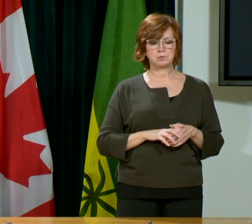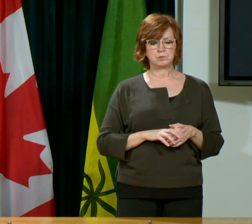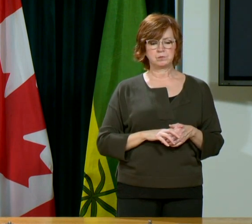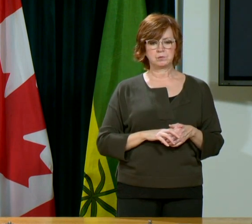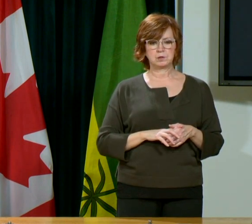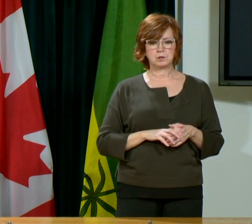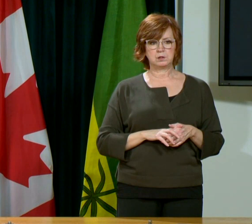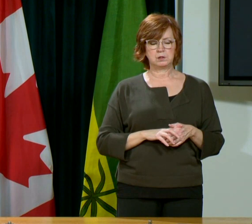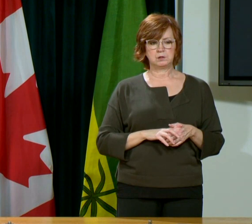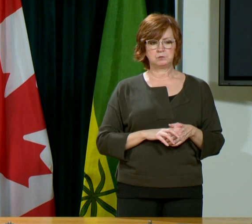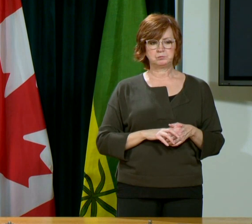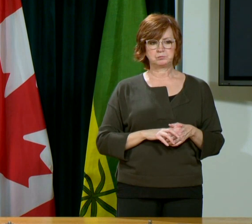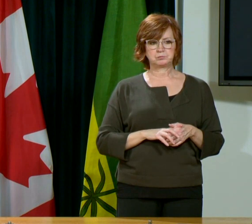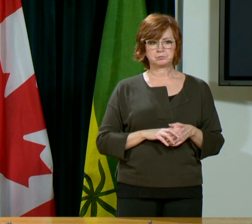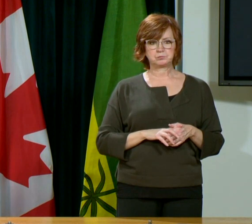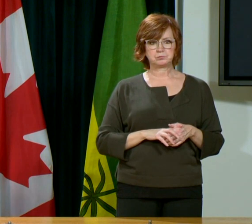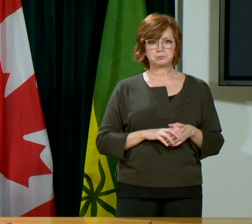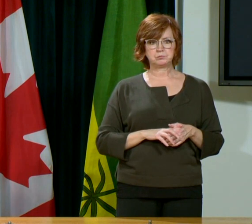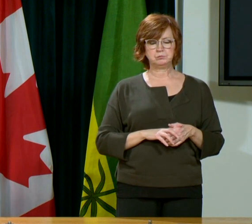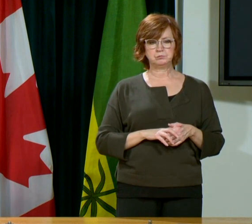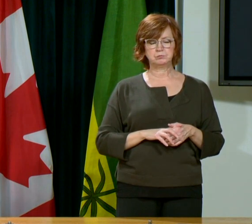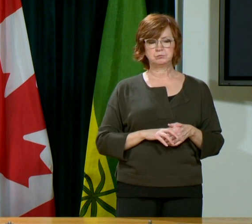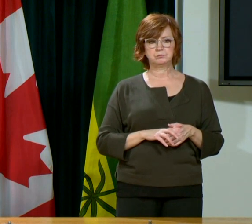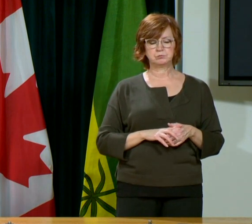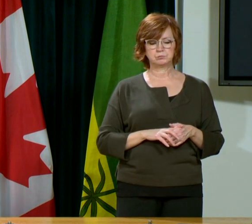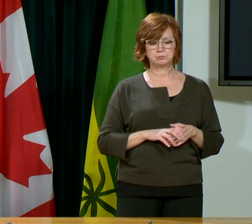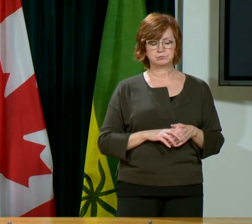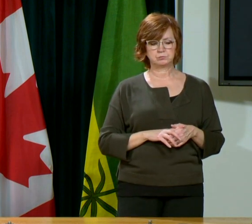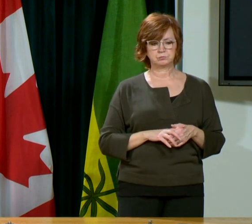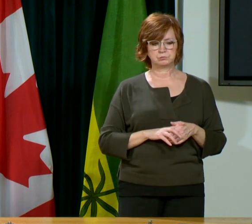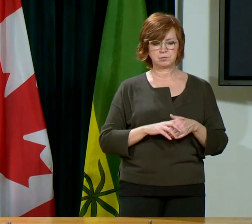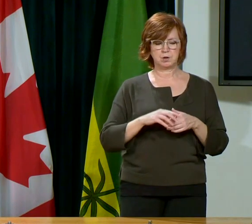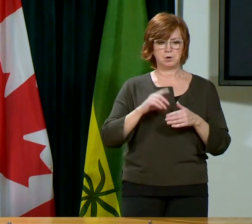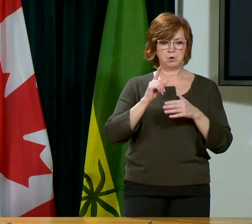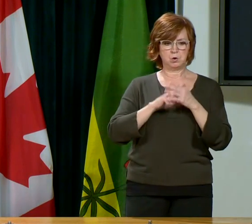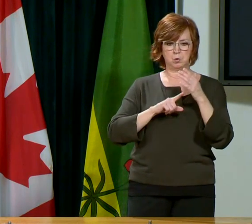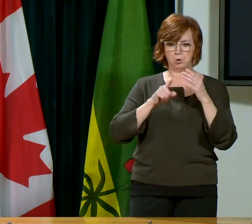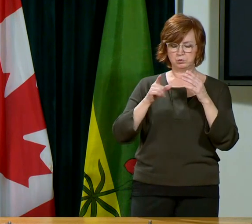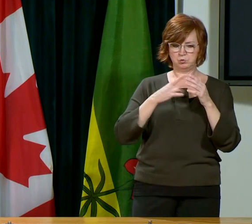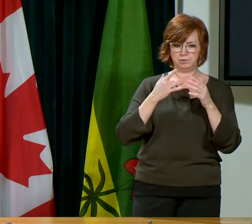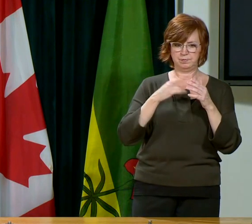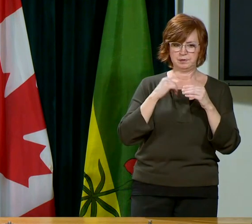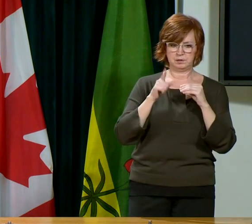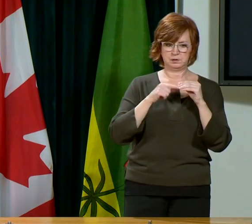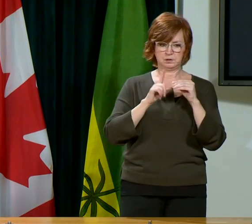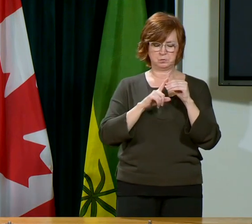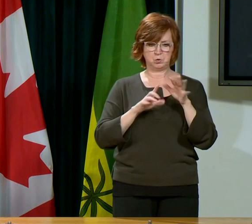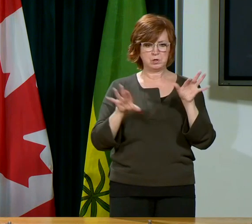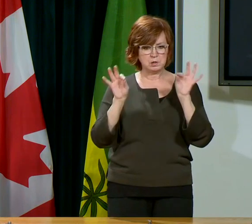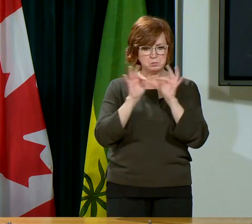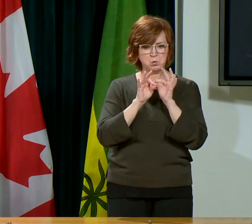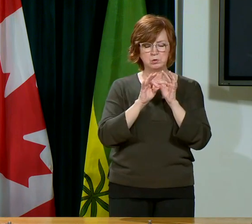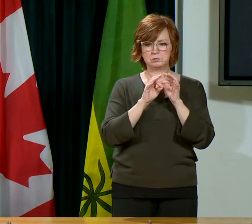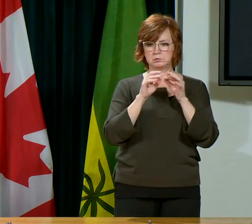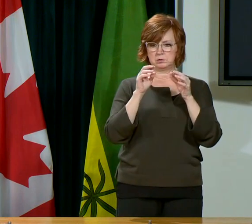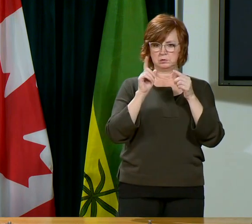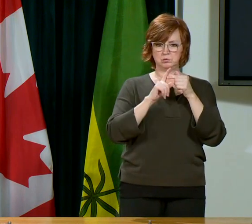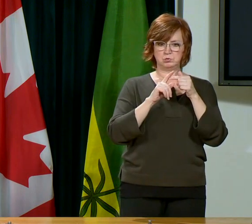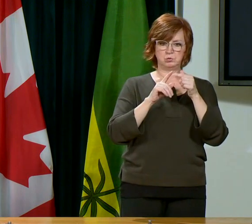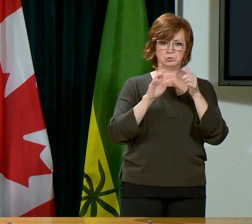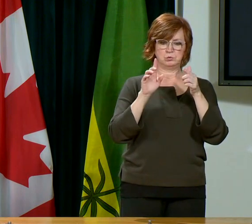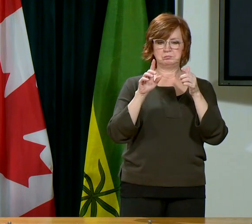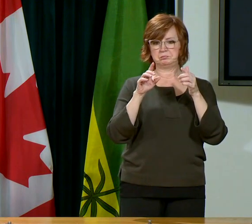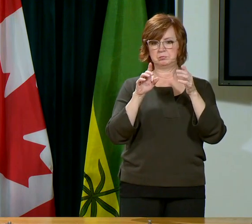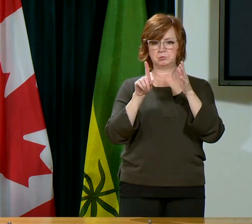restrictions or measures as far as reopening the economy one step at a time? What are some of the things that you'd like to see as benchmarks